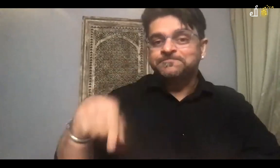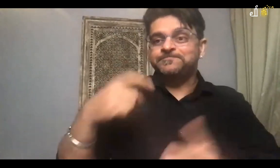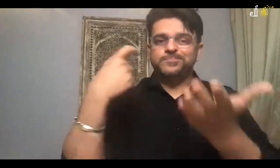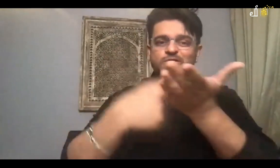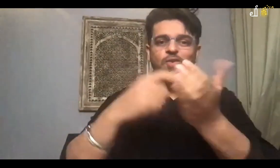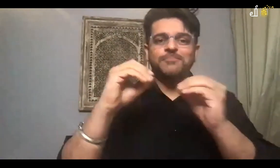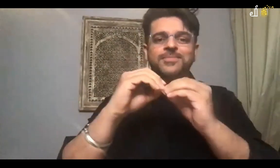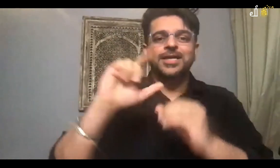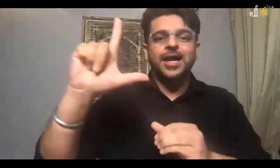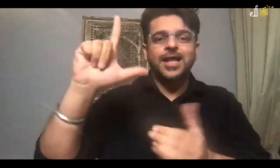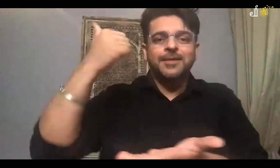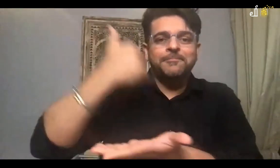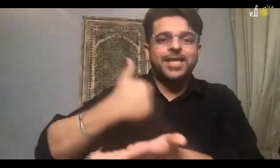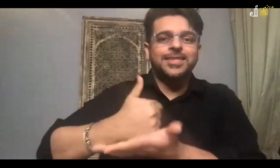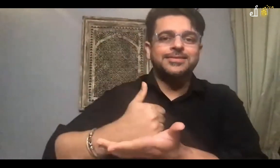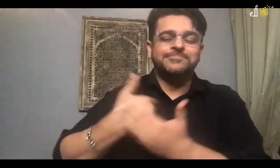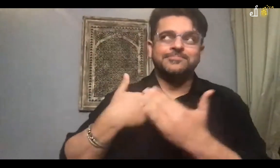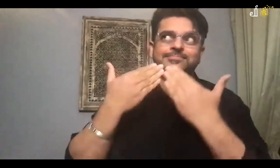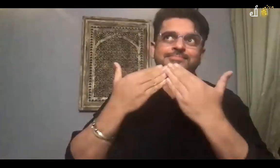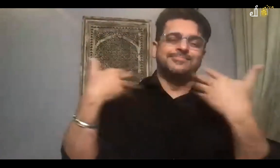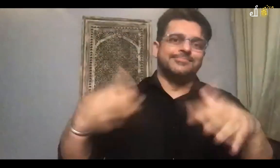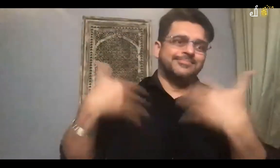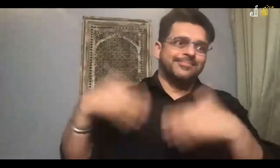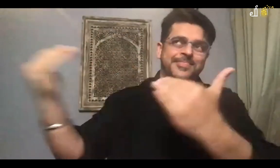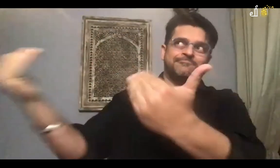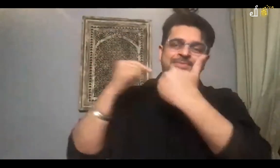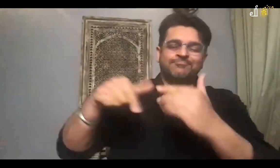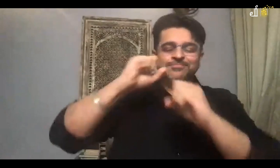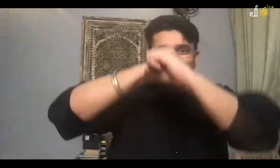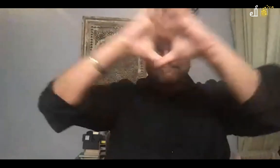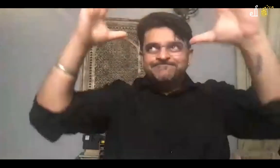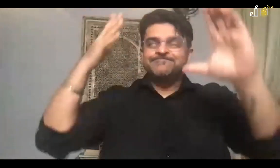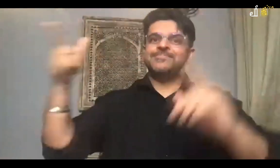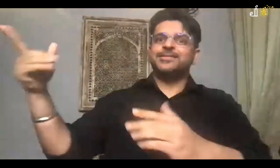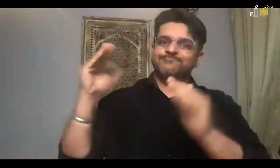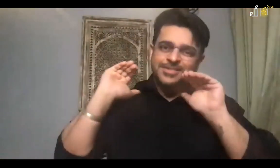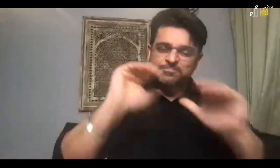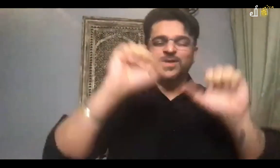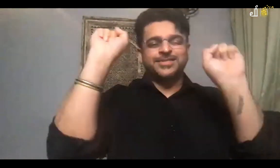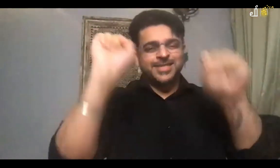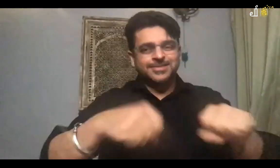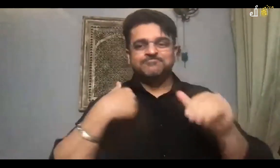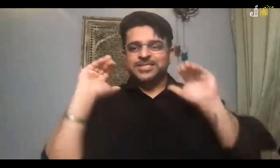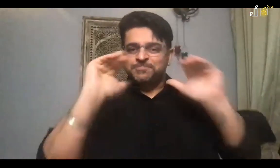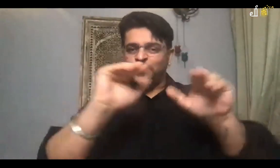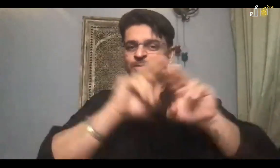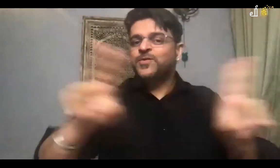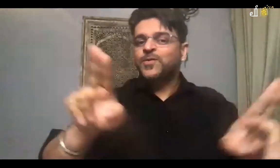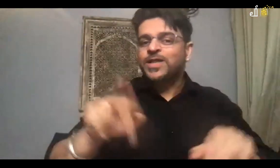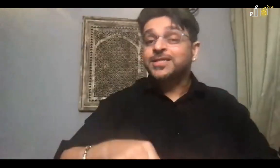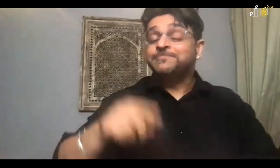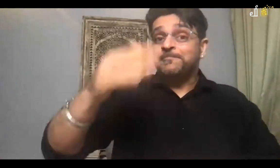must thank them. RBL Bank. I cannot thank you enough for supporting this vision